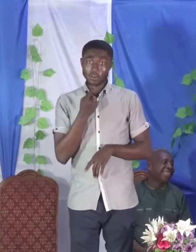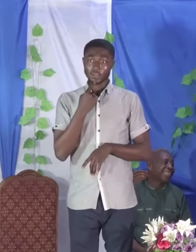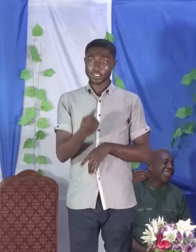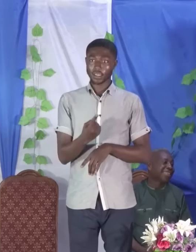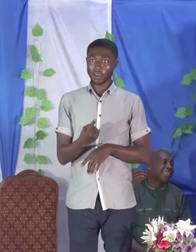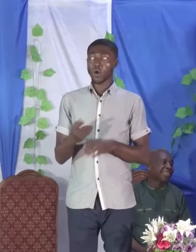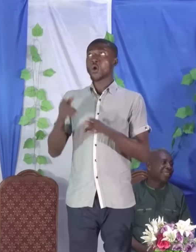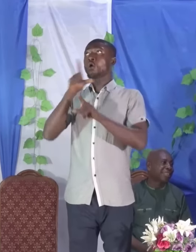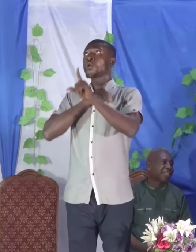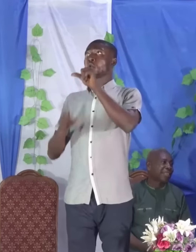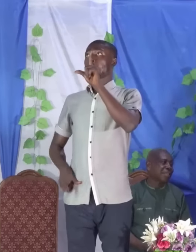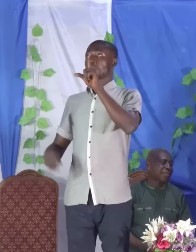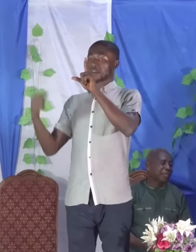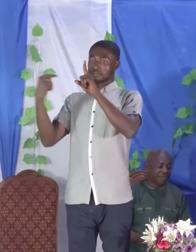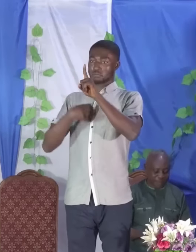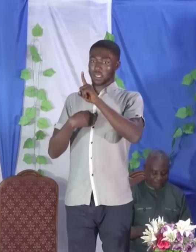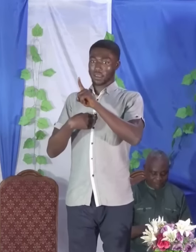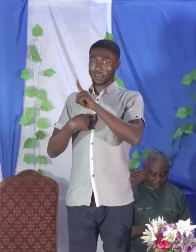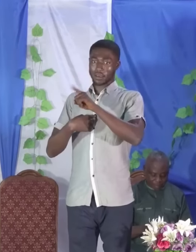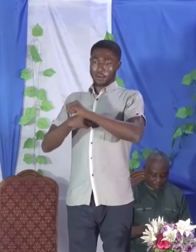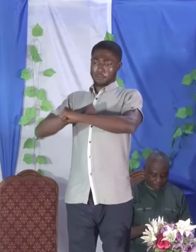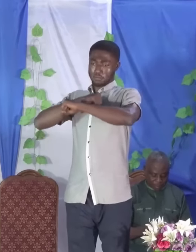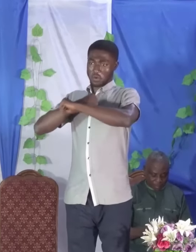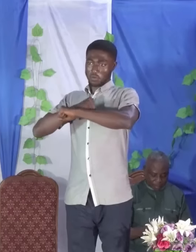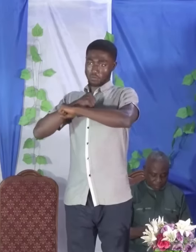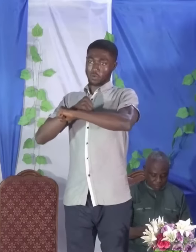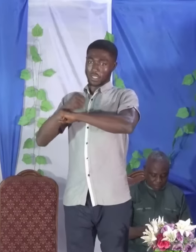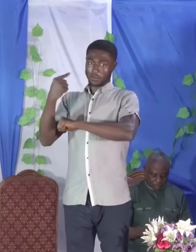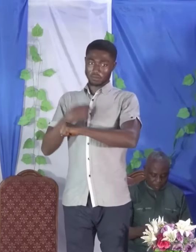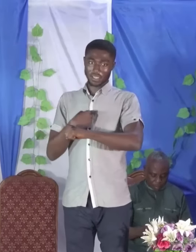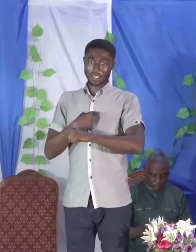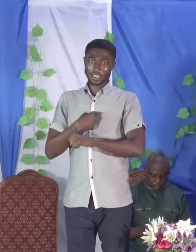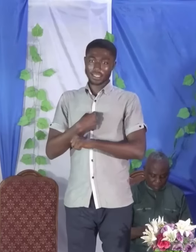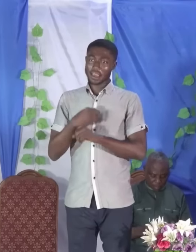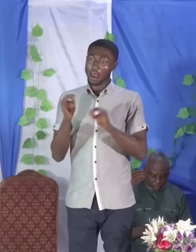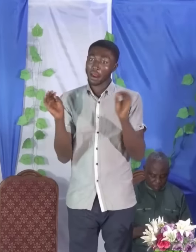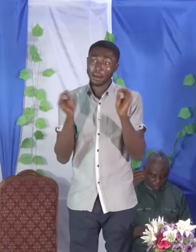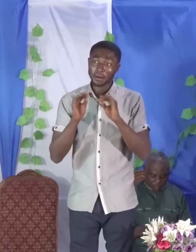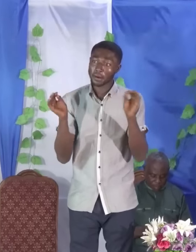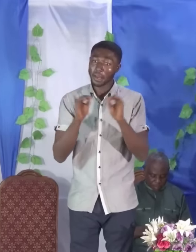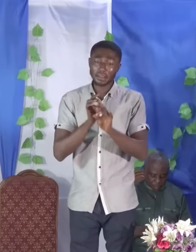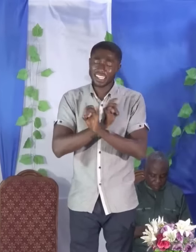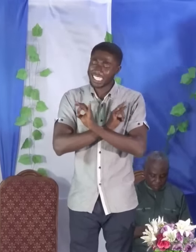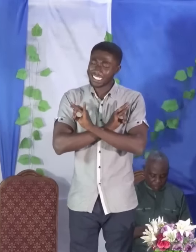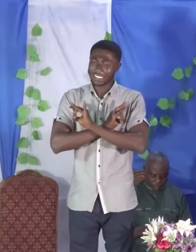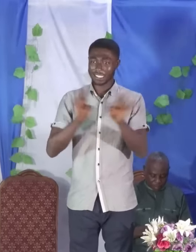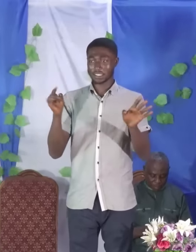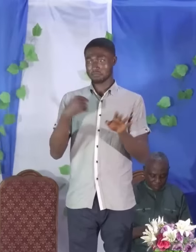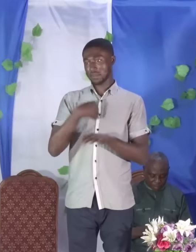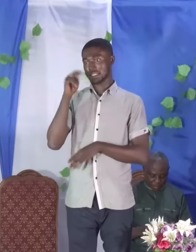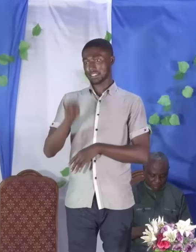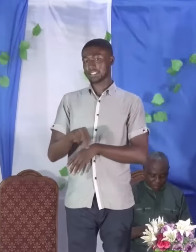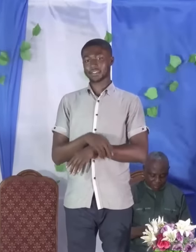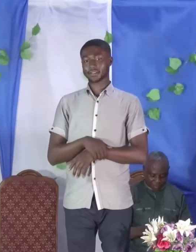saa awurade ne ohwɛfo a hwere nhia wo enti wote wei sɛ hwere nhia wo a woanaate wei